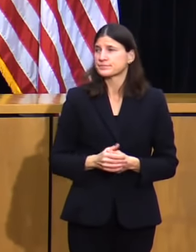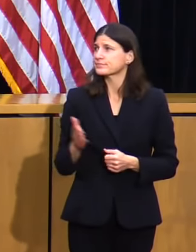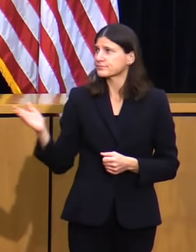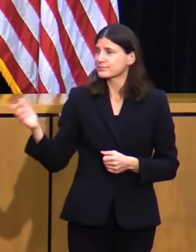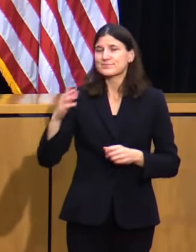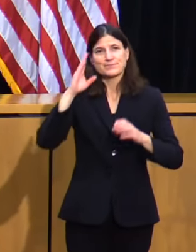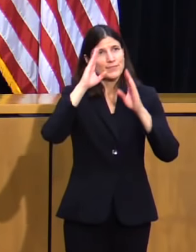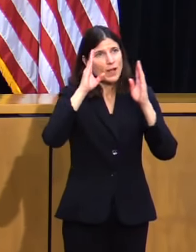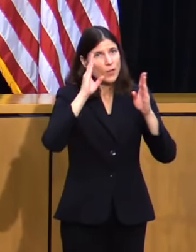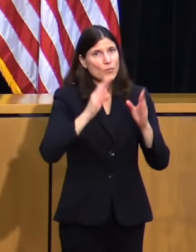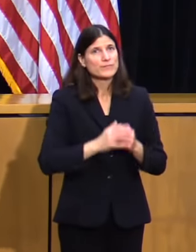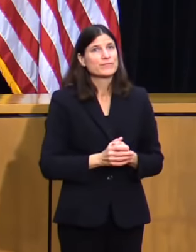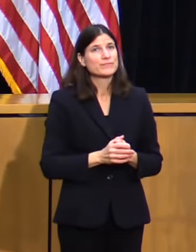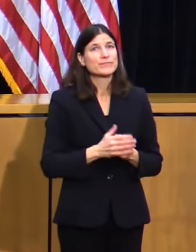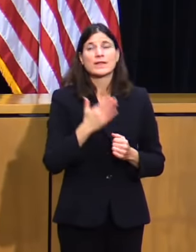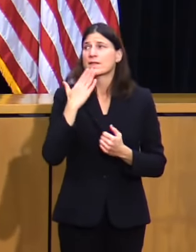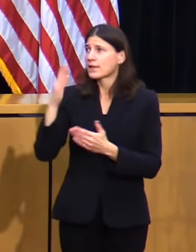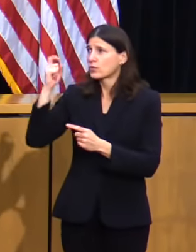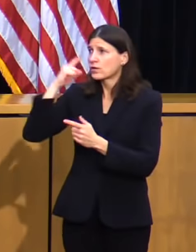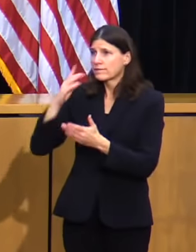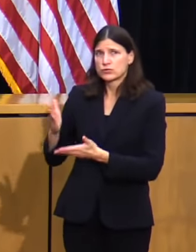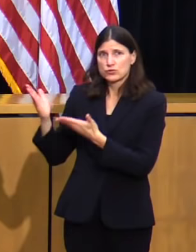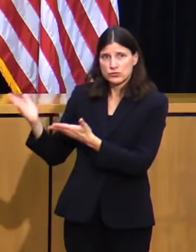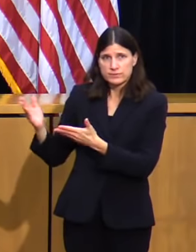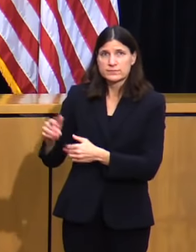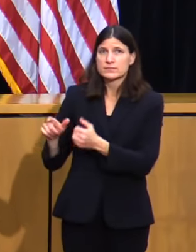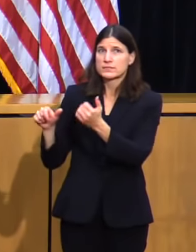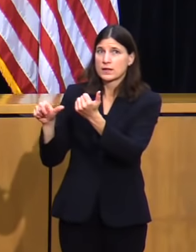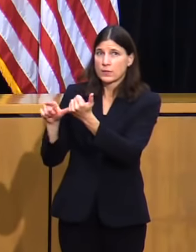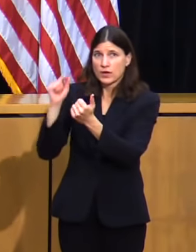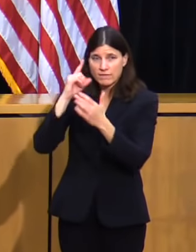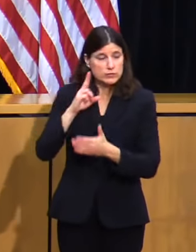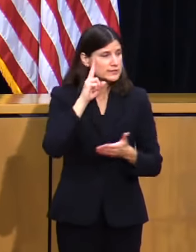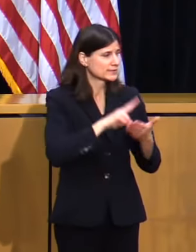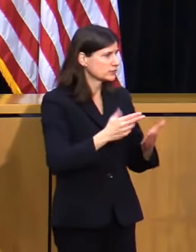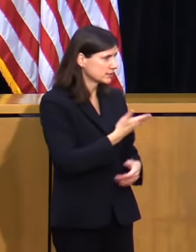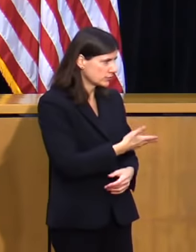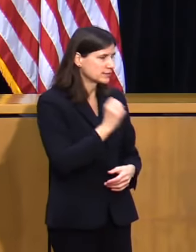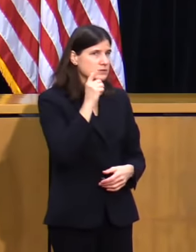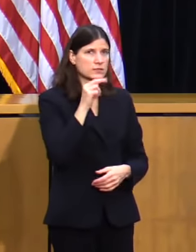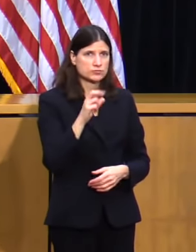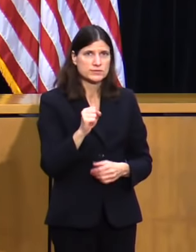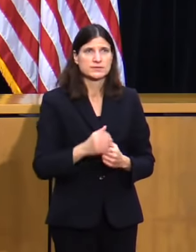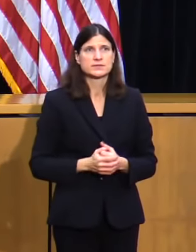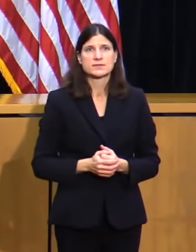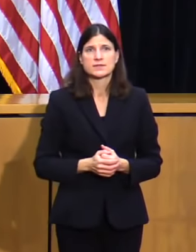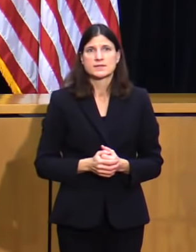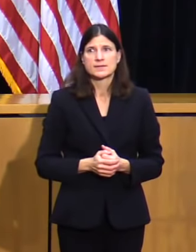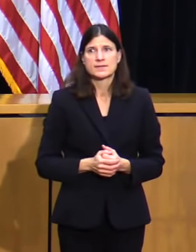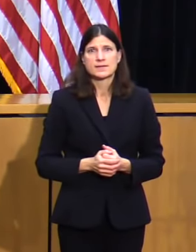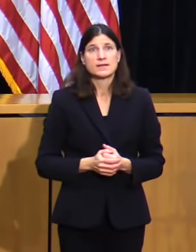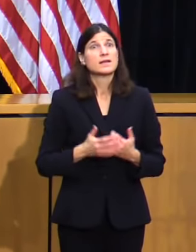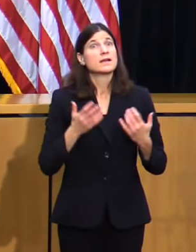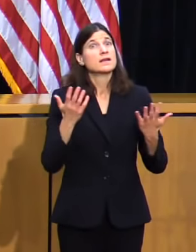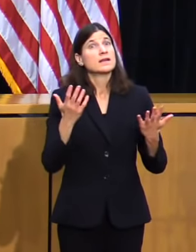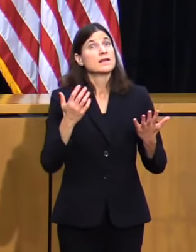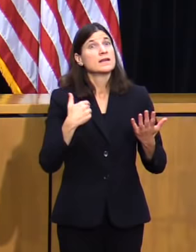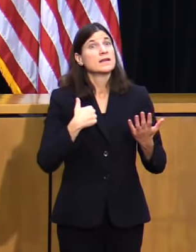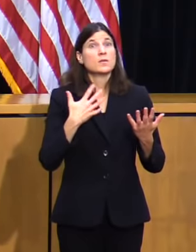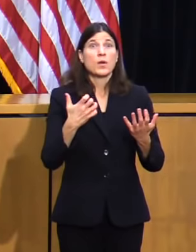Thank you, Governor, Lieutenant Governor, Secretary Setters, and Dr. Dixon. On behalf of Secretary Turco and the Executive Office of Public Safety